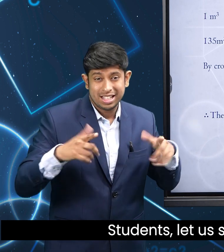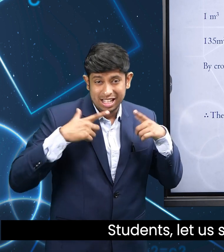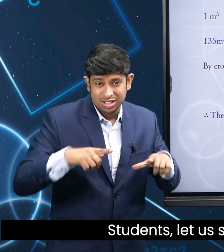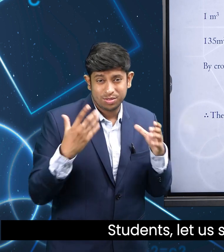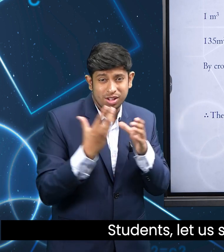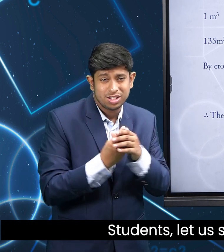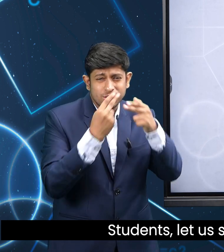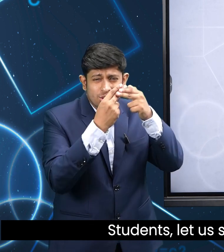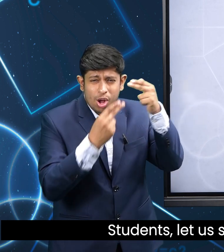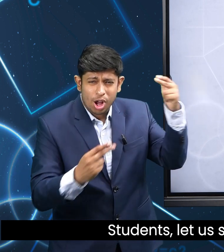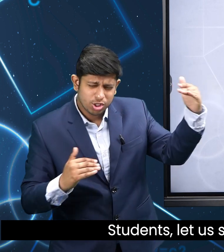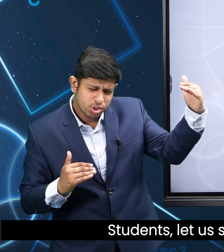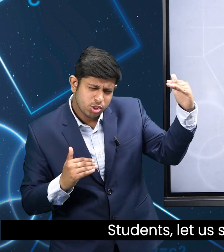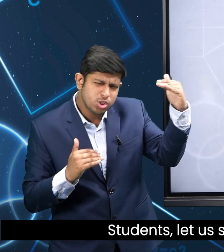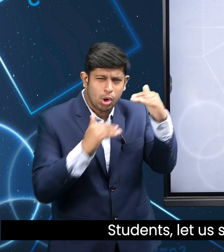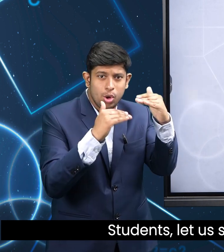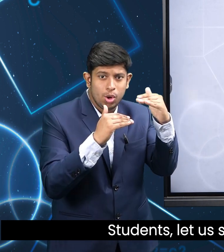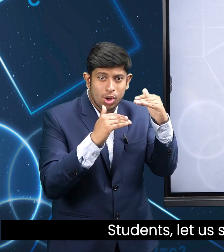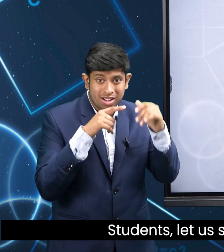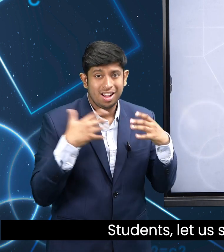Students, let us summarize what we have learned.